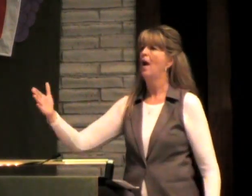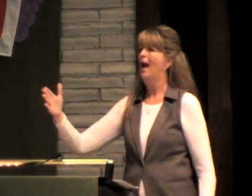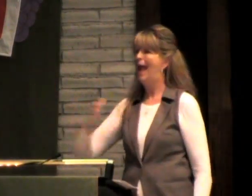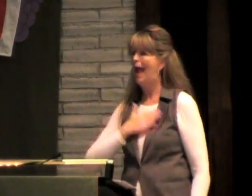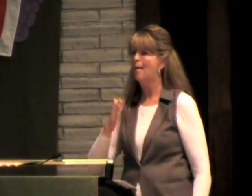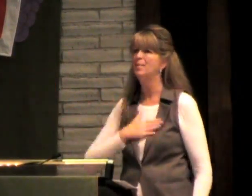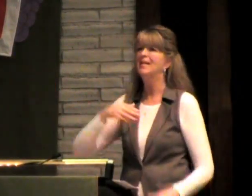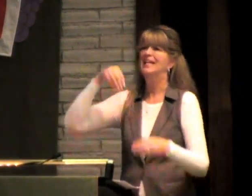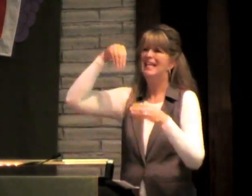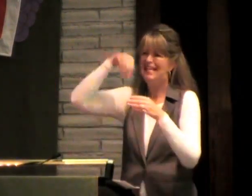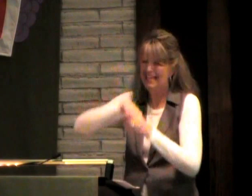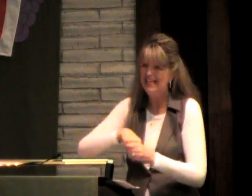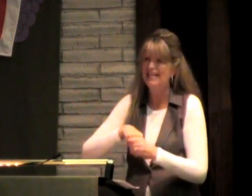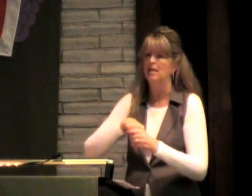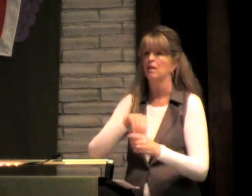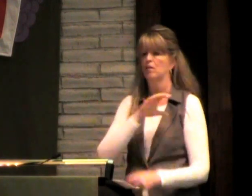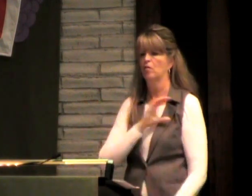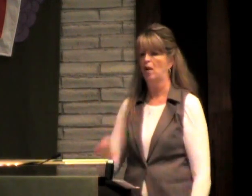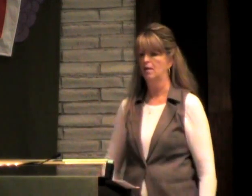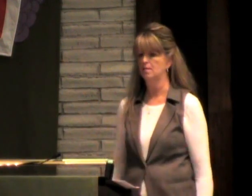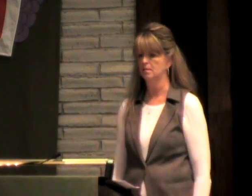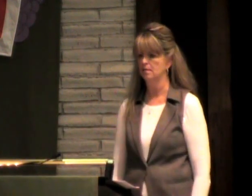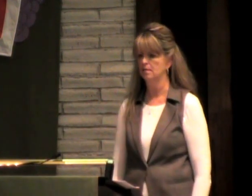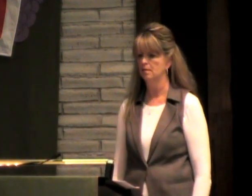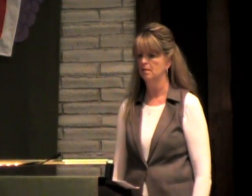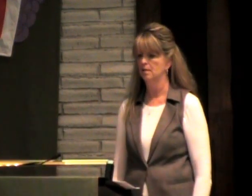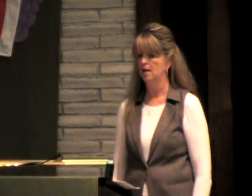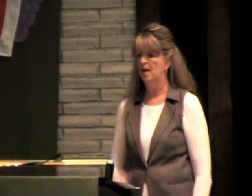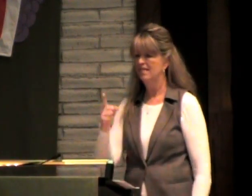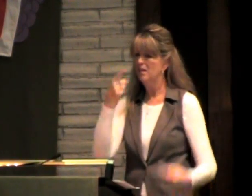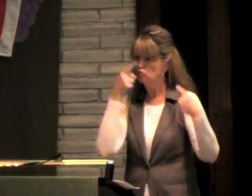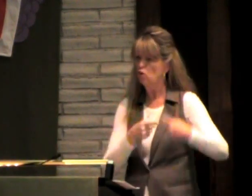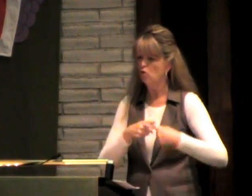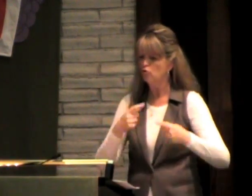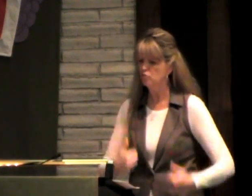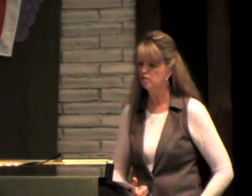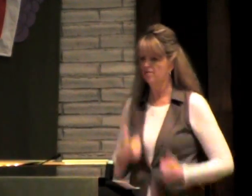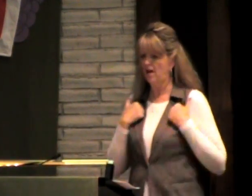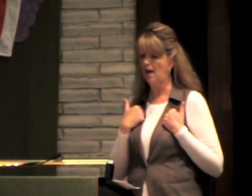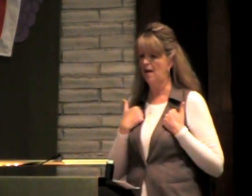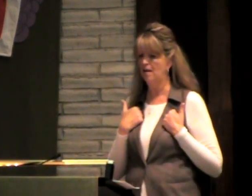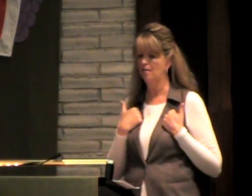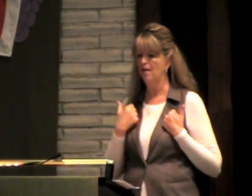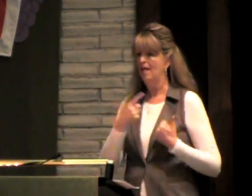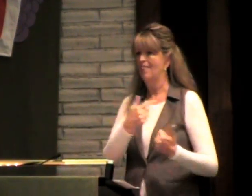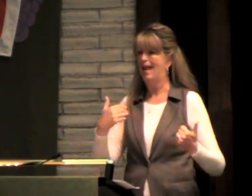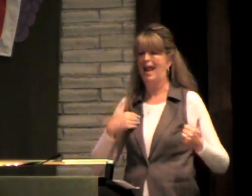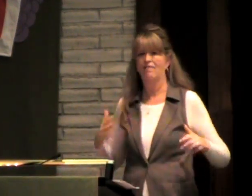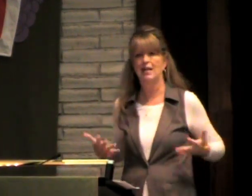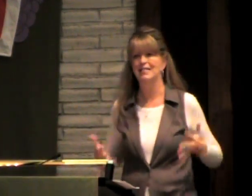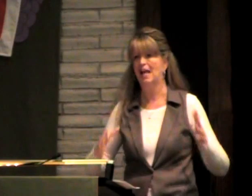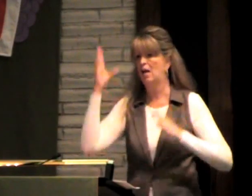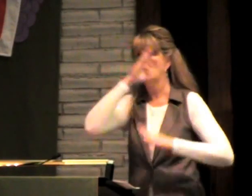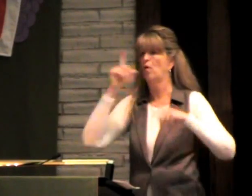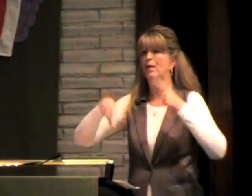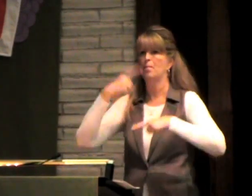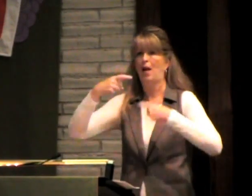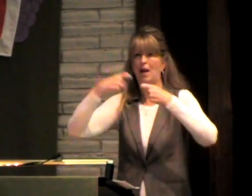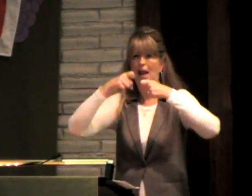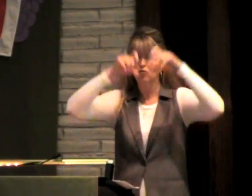poor. But they are happy in Christ. They struggle to survive. They've got anxiety.